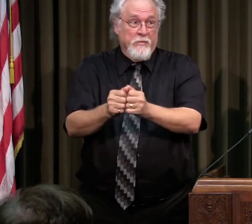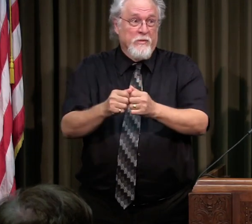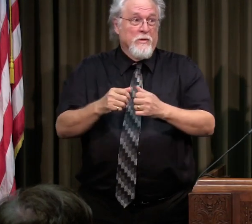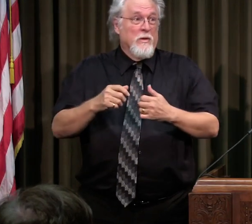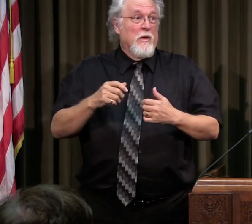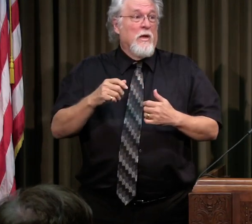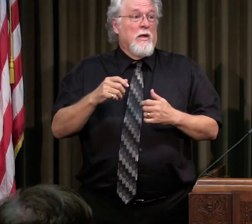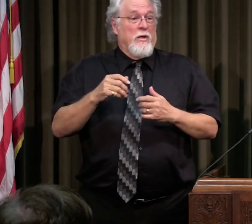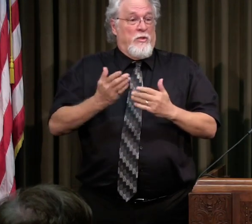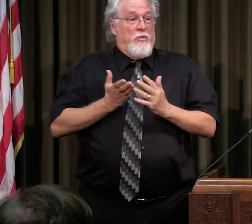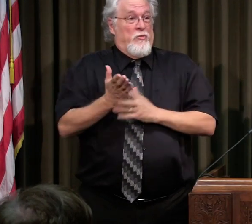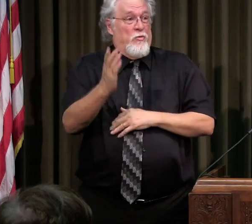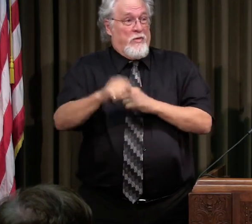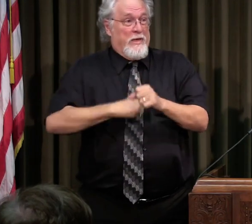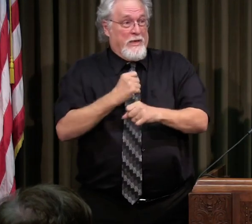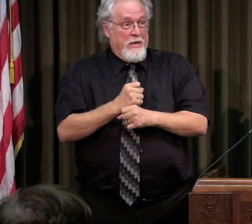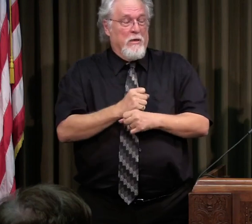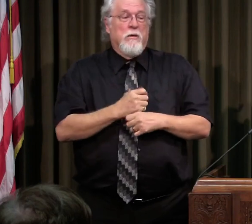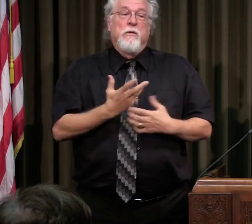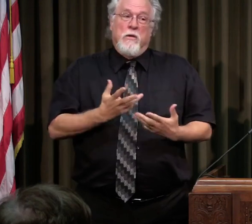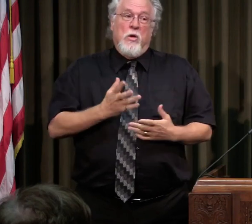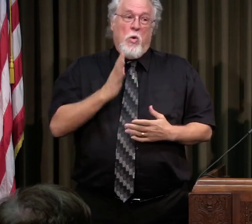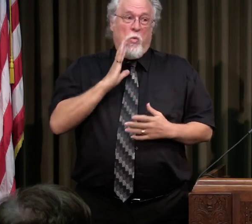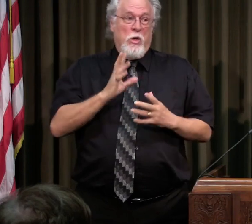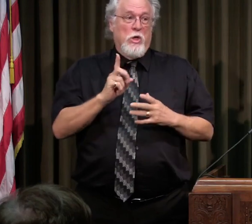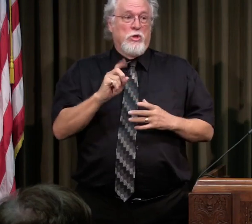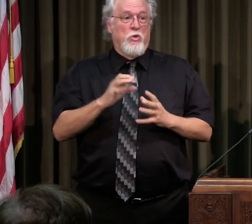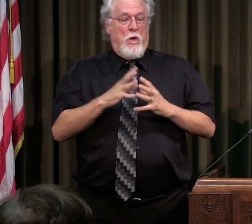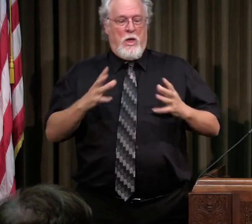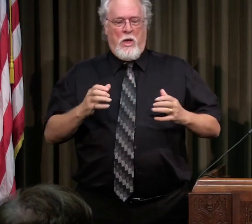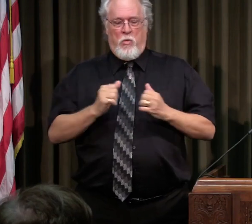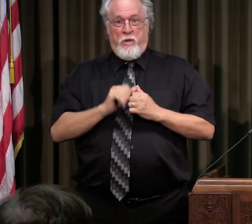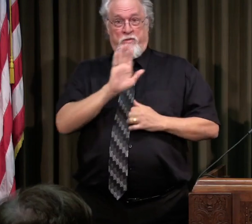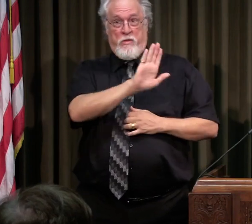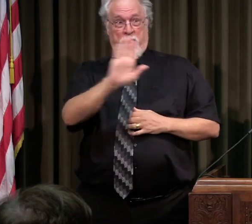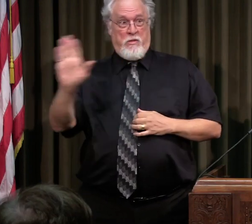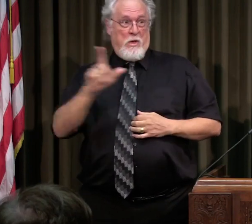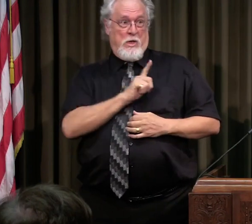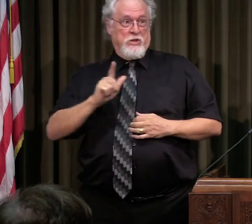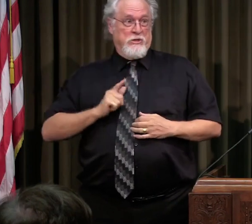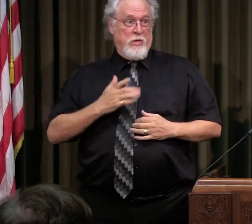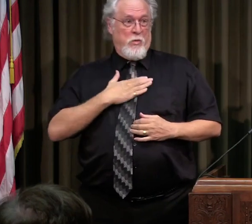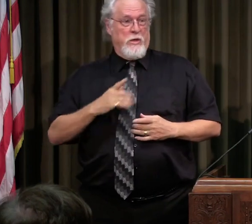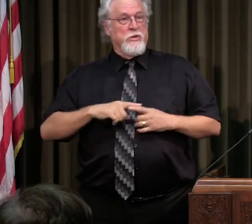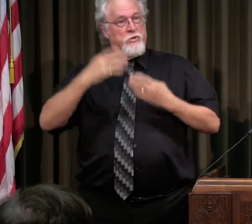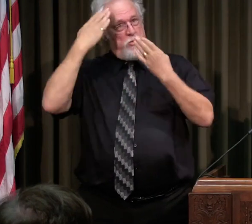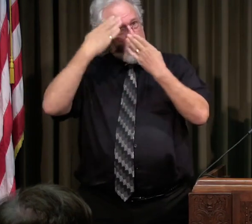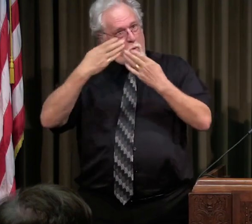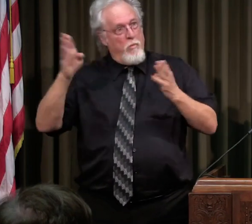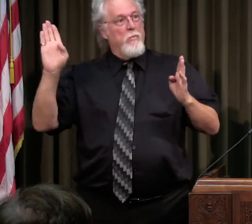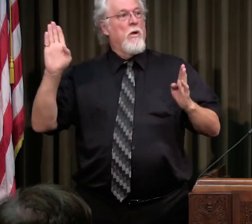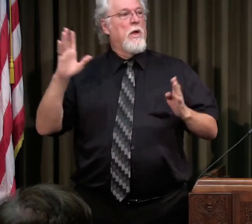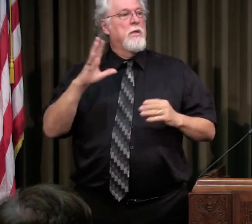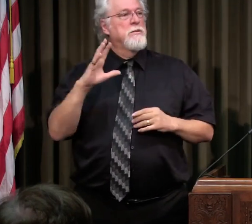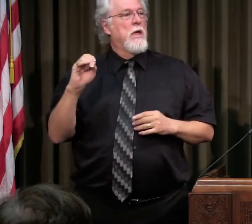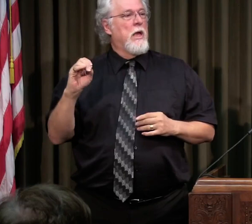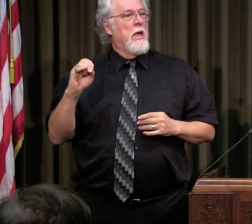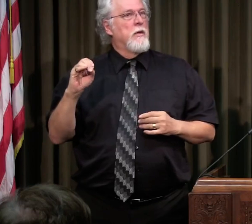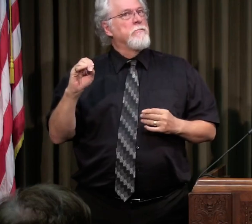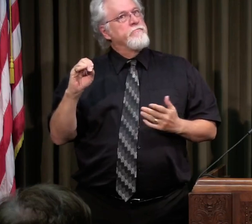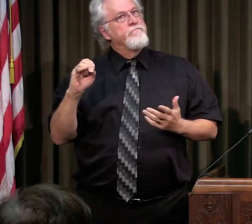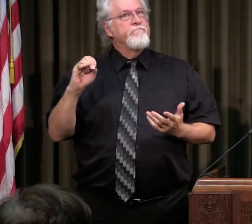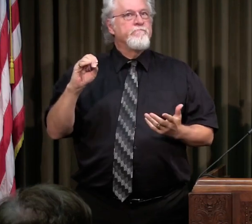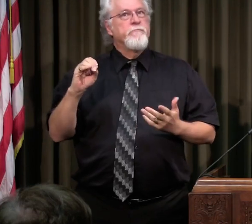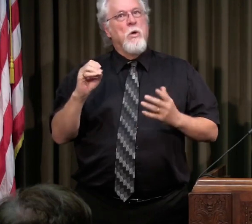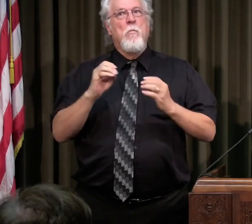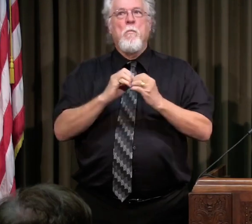year. And that will have a lot to do with their willingness to open their minds and be